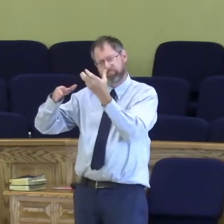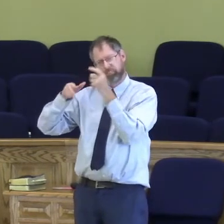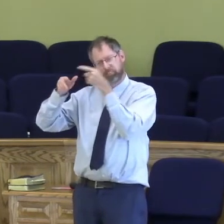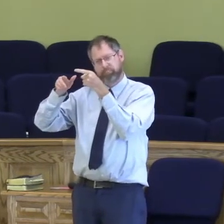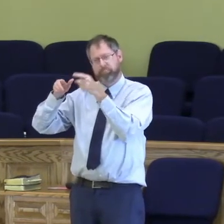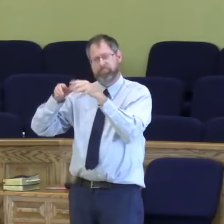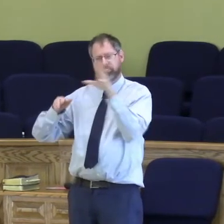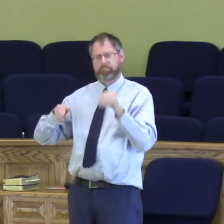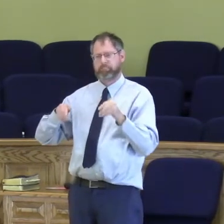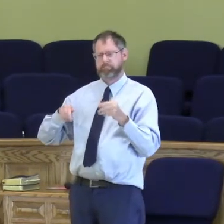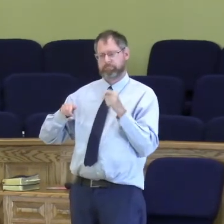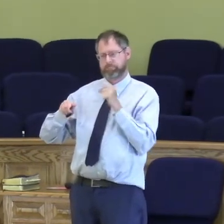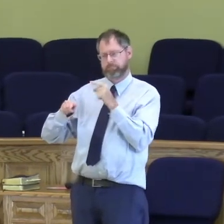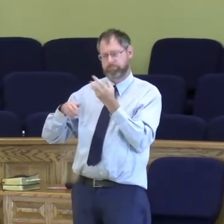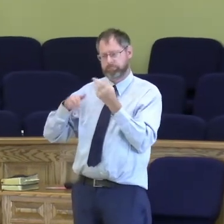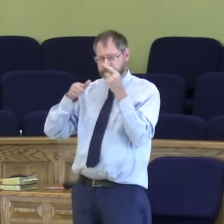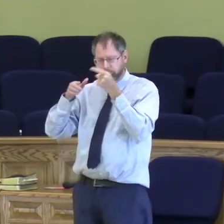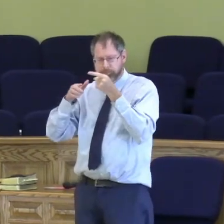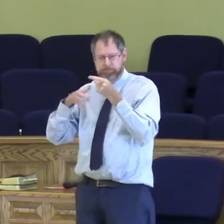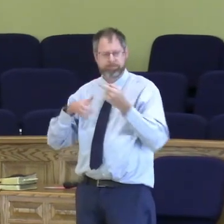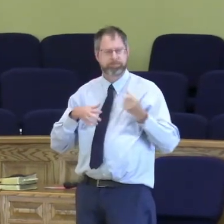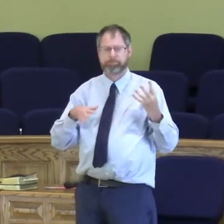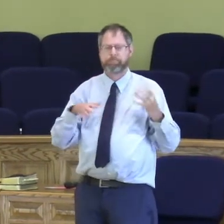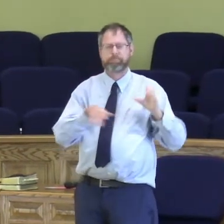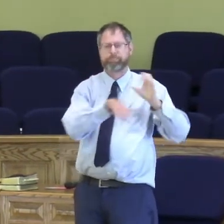young age had a vision and a desire to go to Africa.